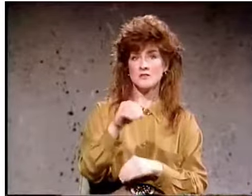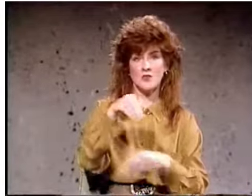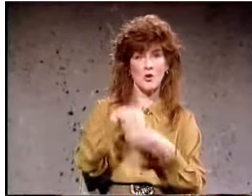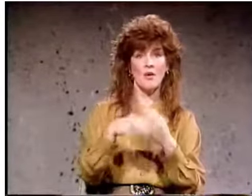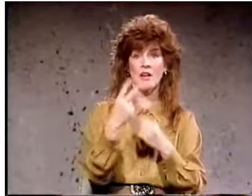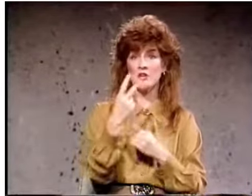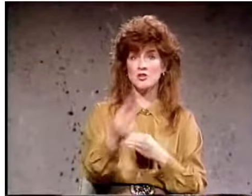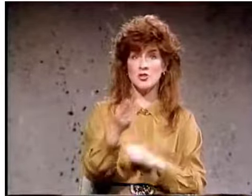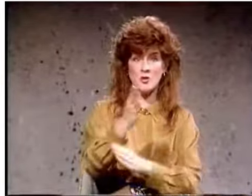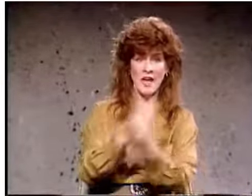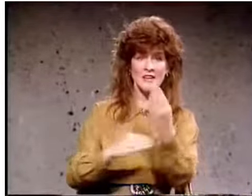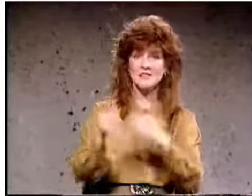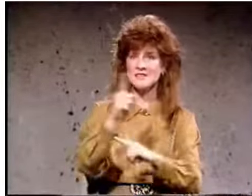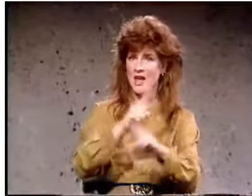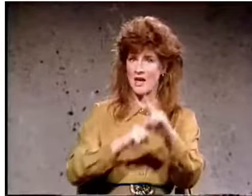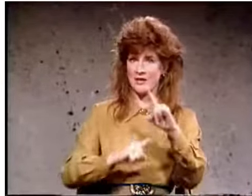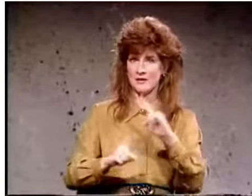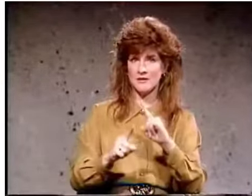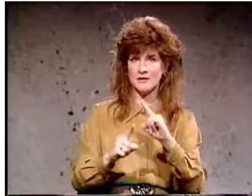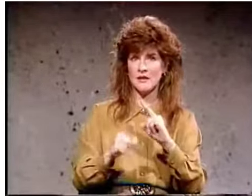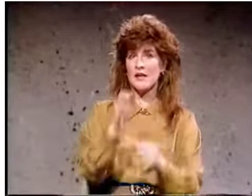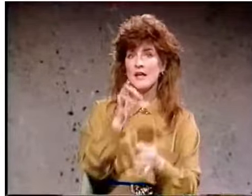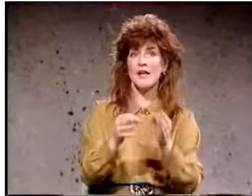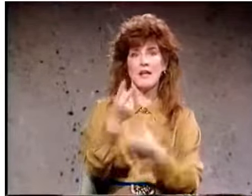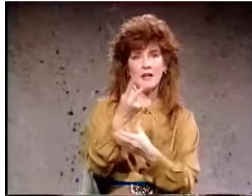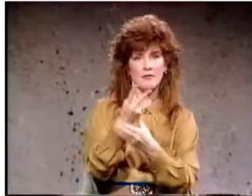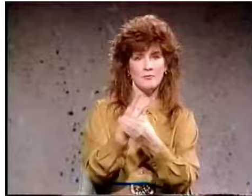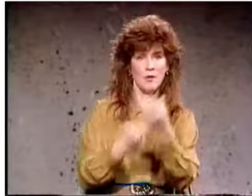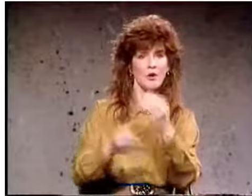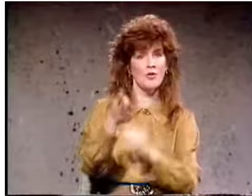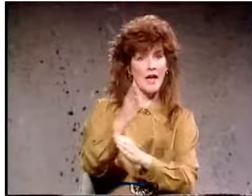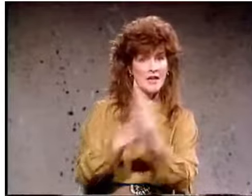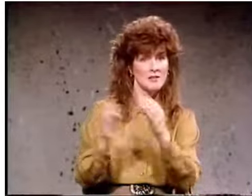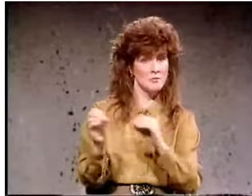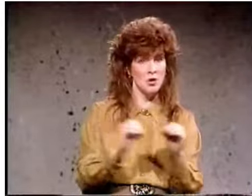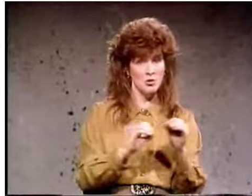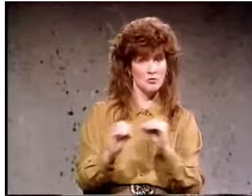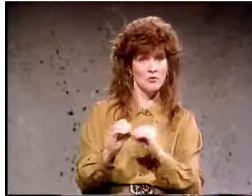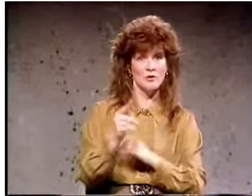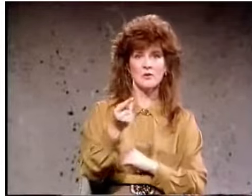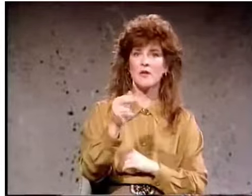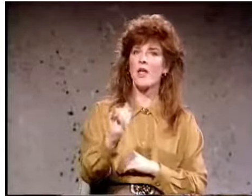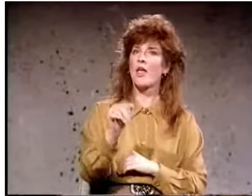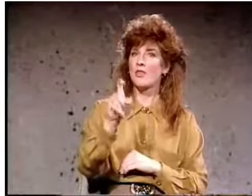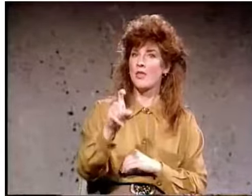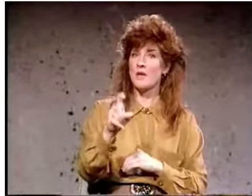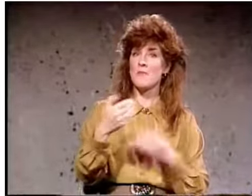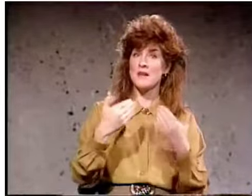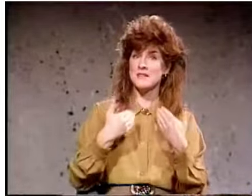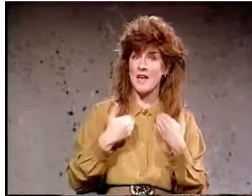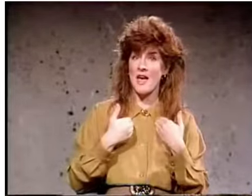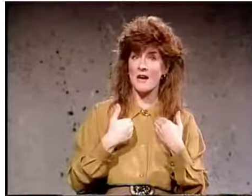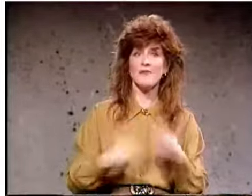There's only one movement at a time, so the hand shape in the sign can be different. If both hands are moving, you need to